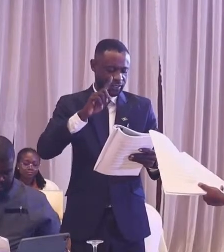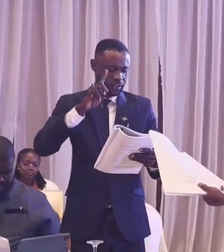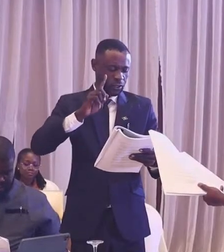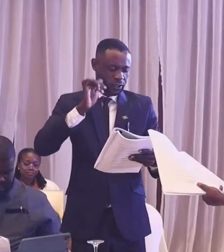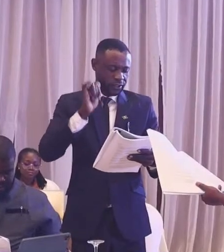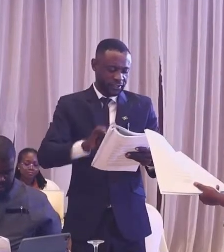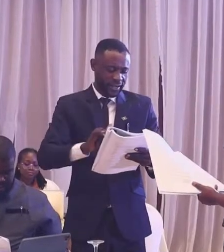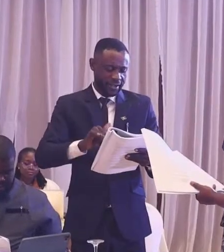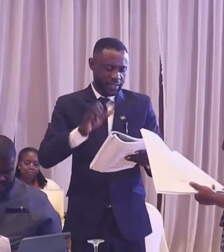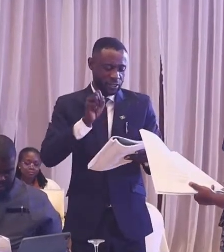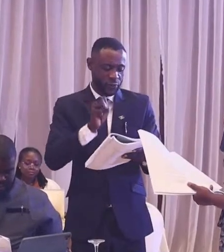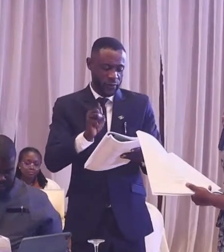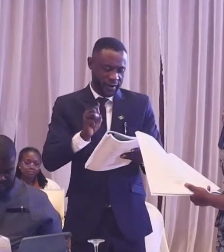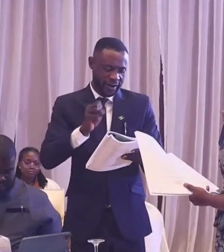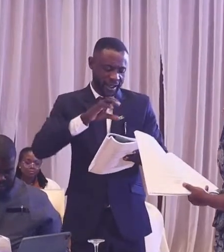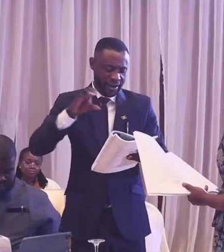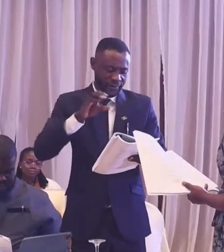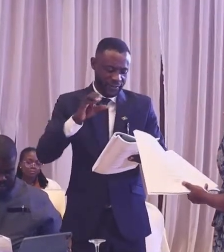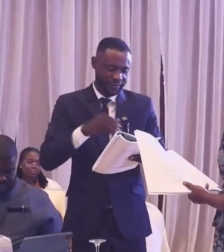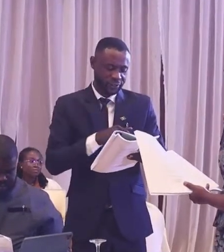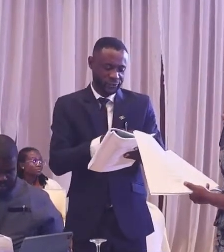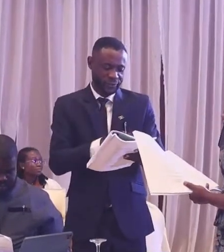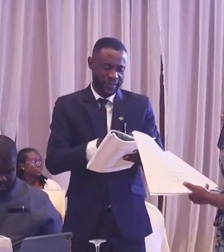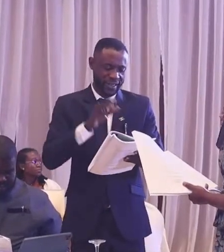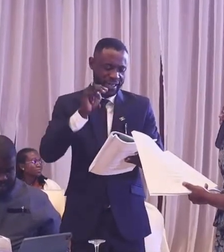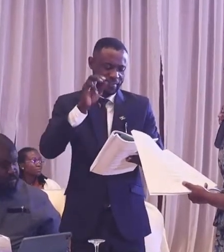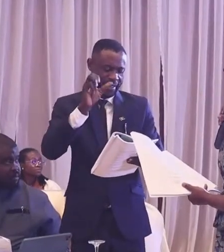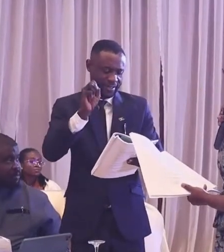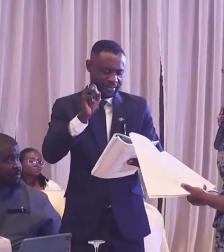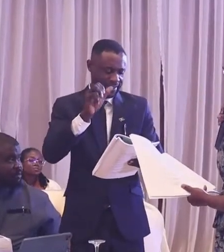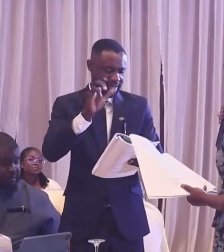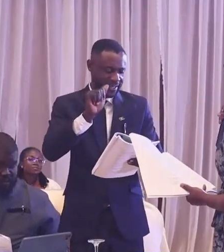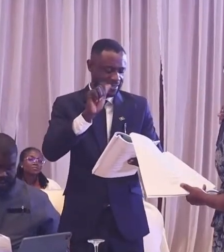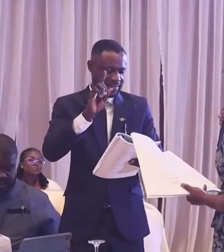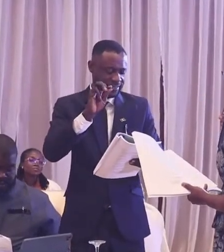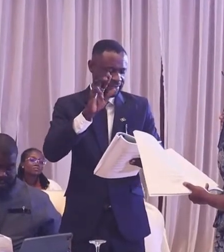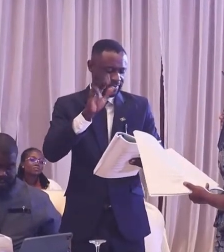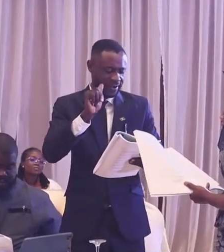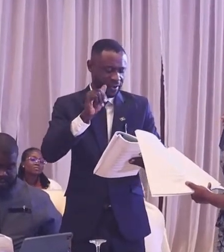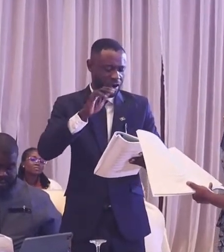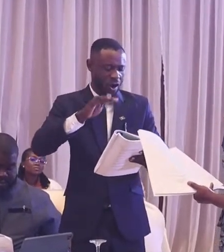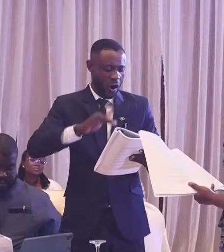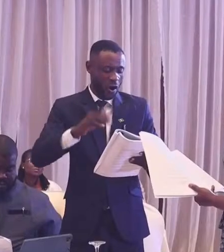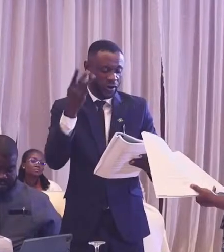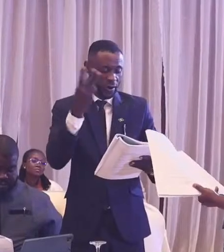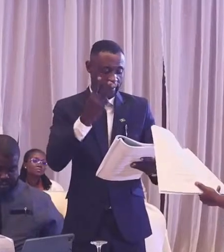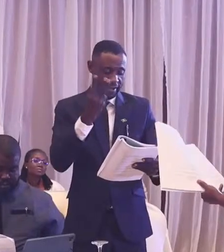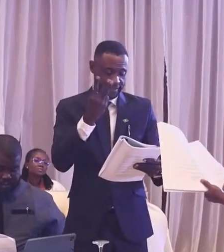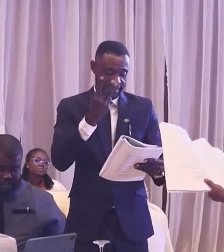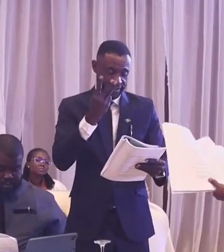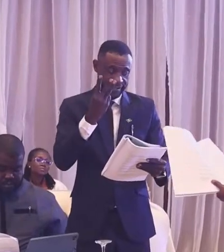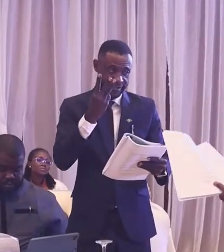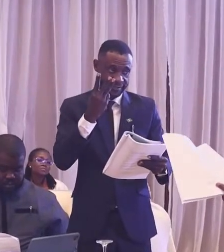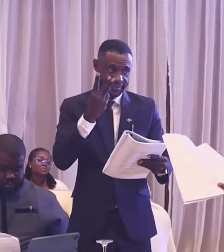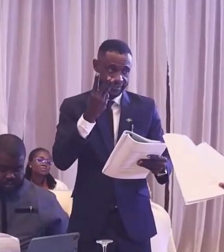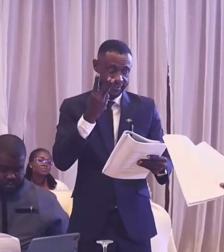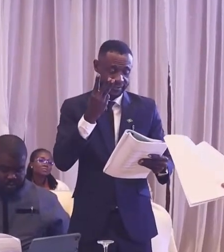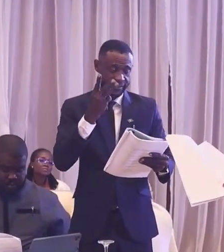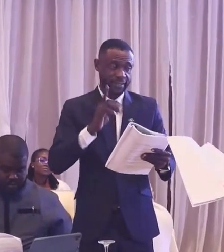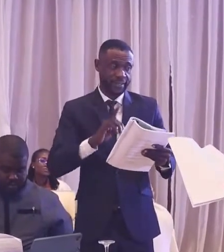Cognizant that such actions against Ms. Adeyileka on